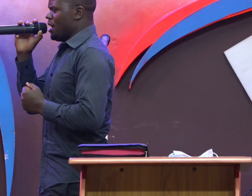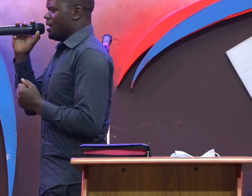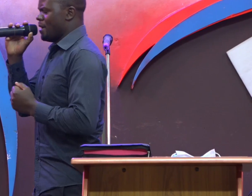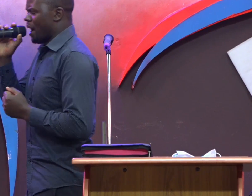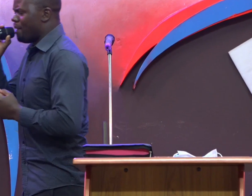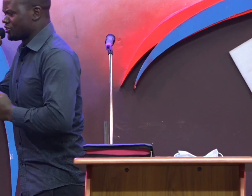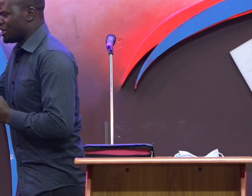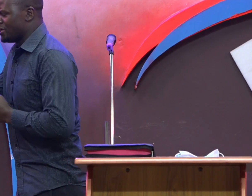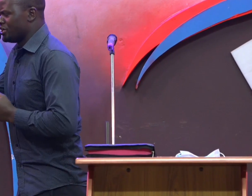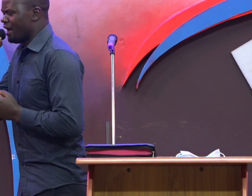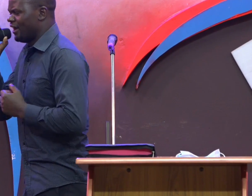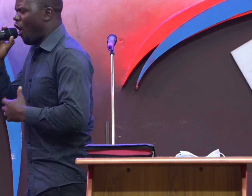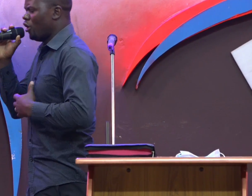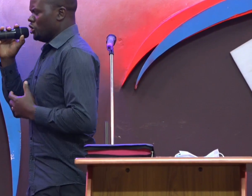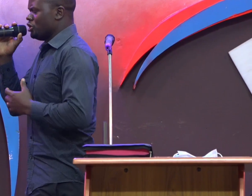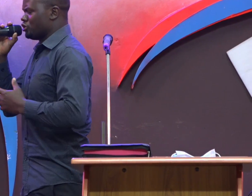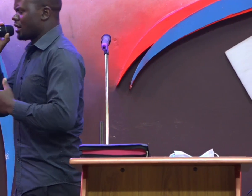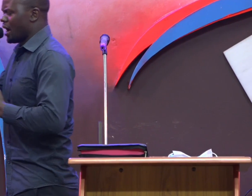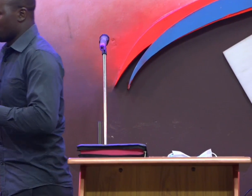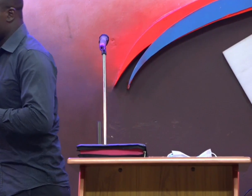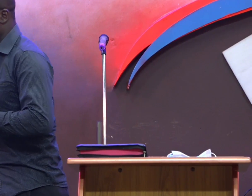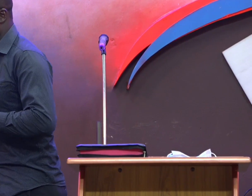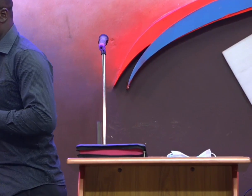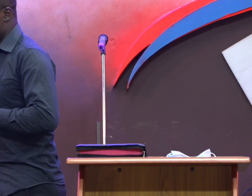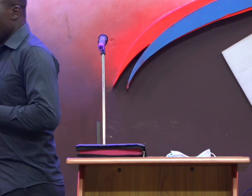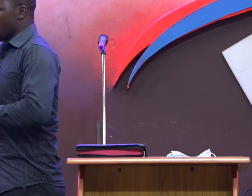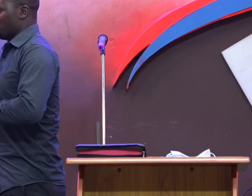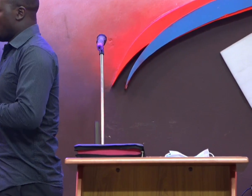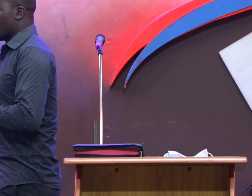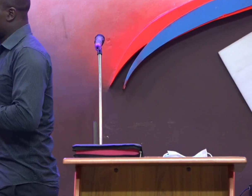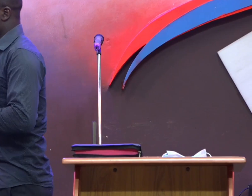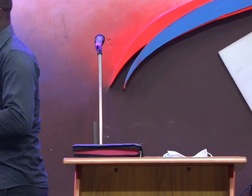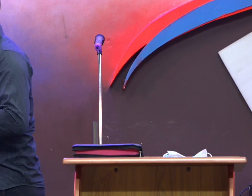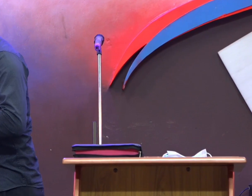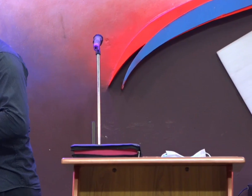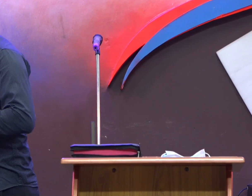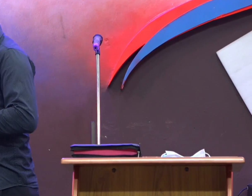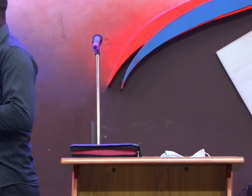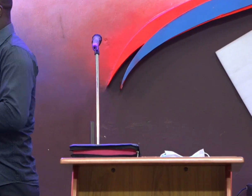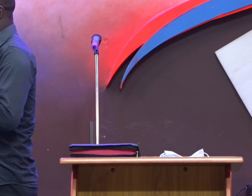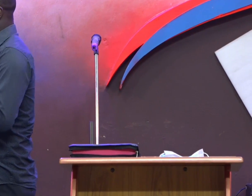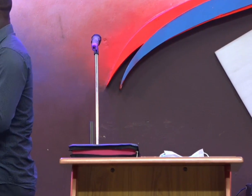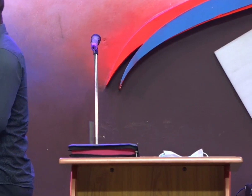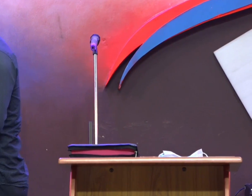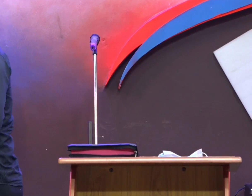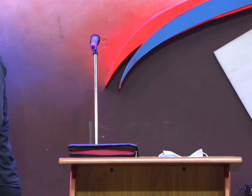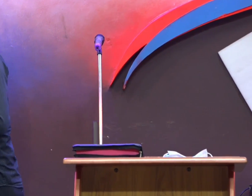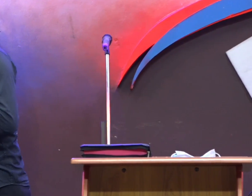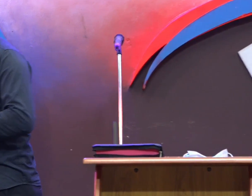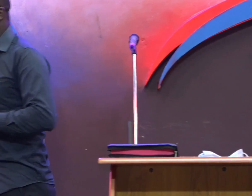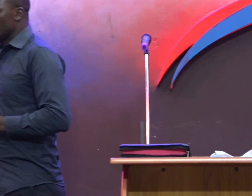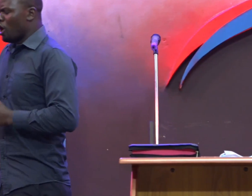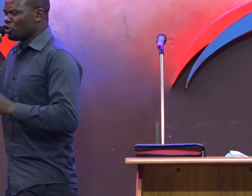faith. Many people are backsliding, heaven Lord, due to the current situation that we are going through, heaven Lord. But my master, may you